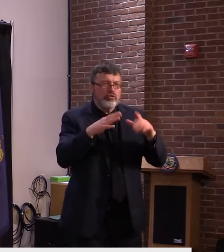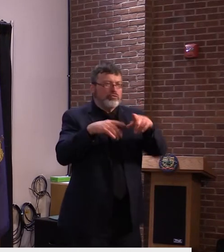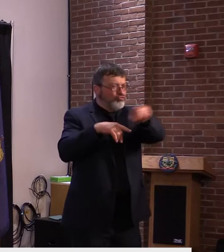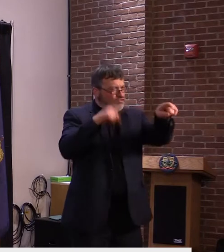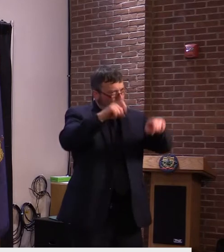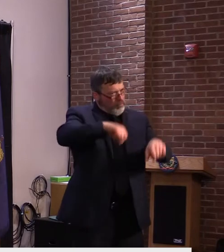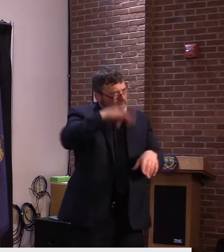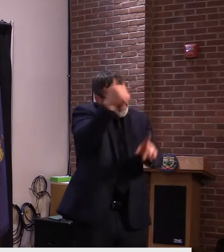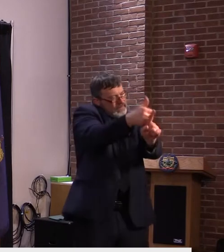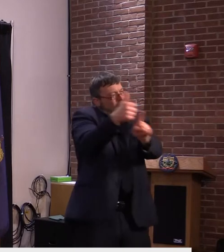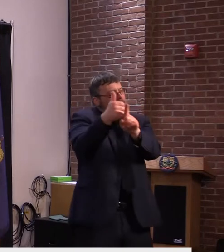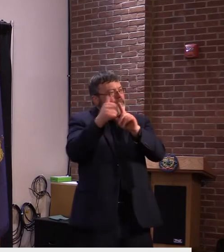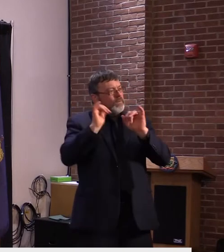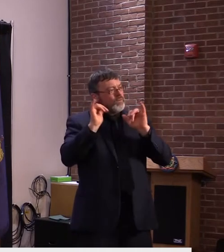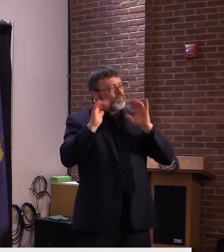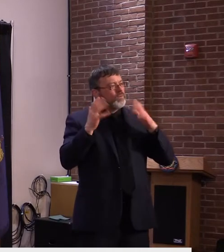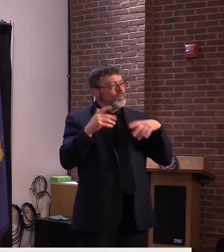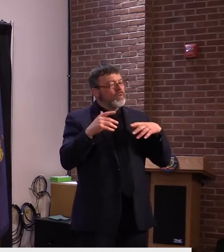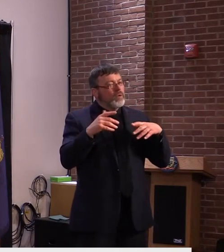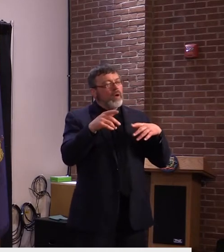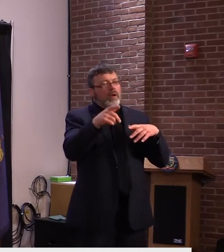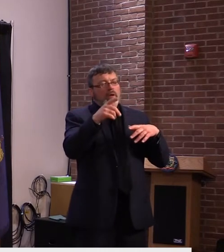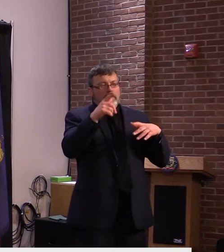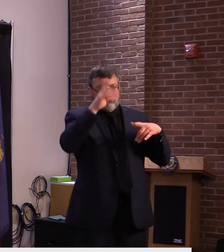really get back to the joy of teaching and learning.